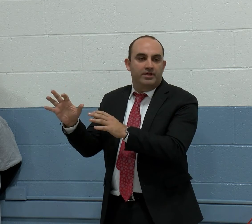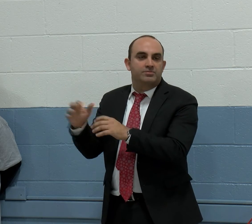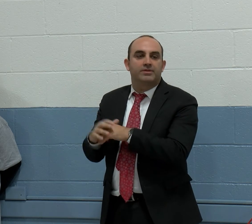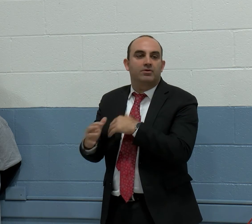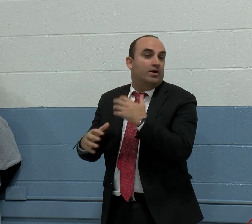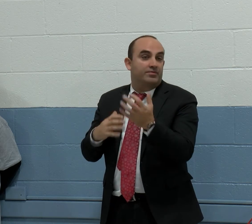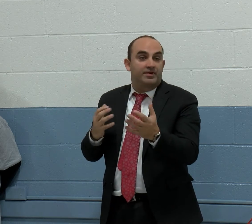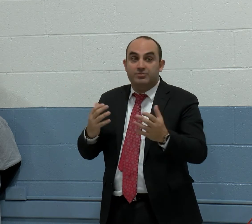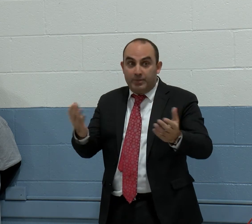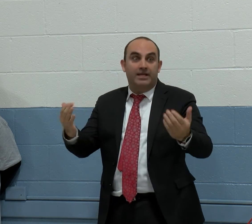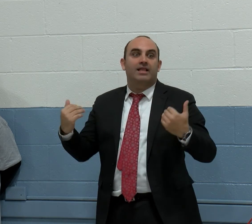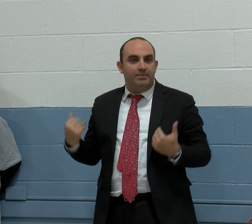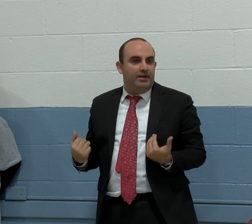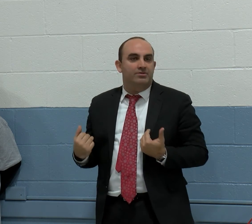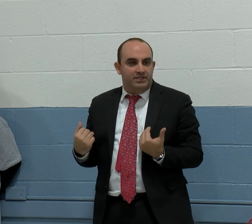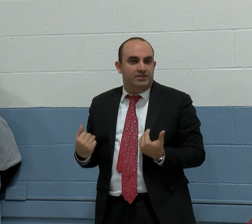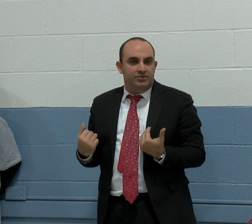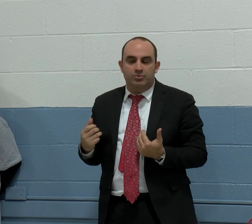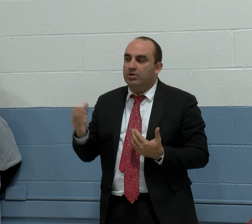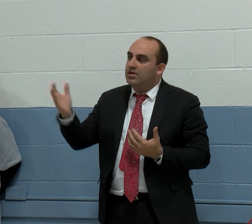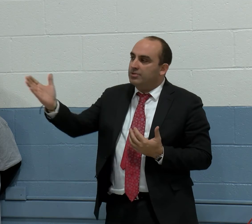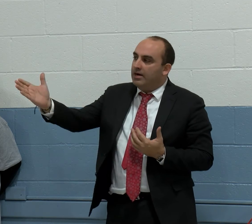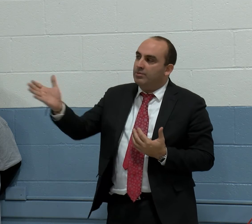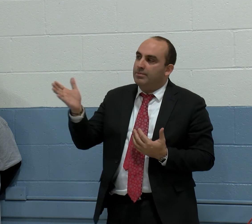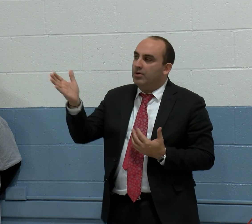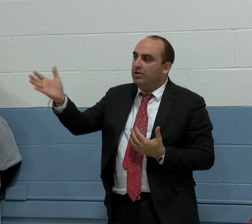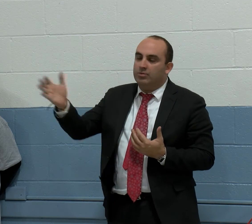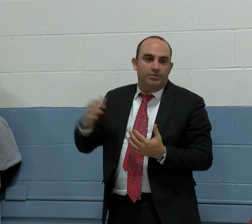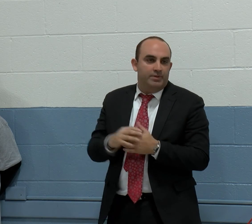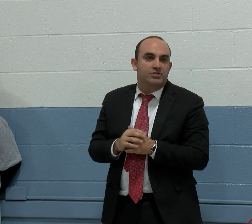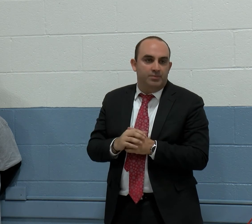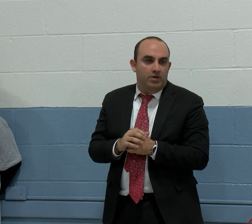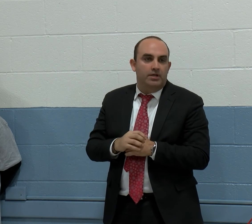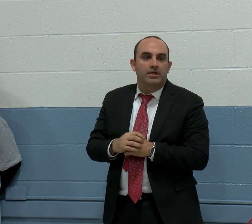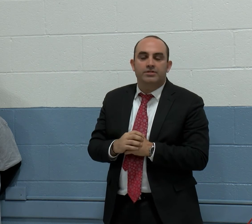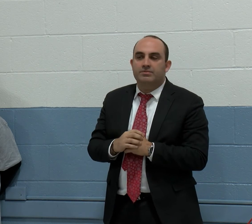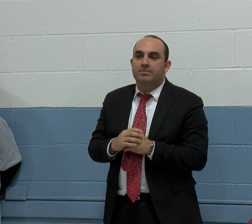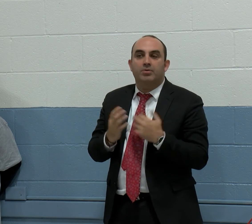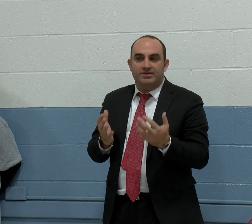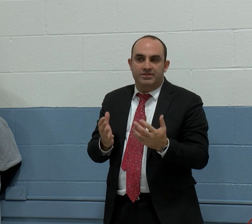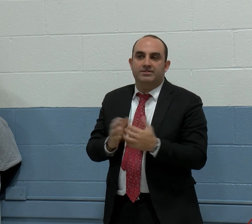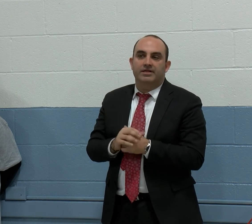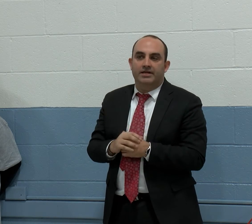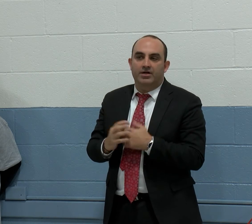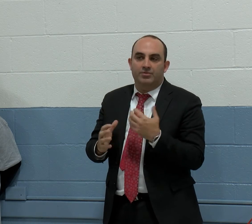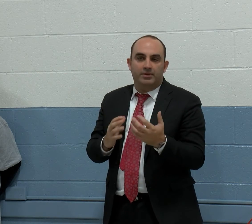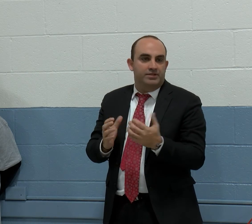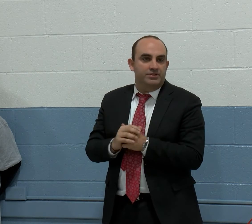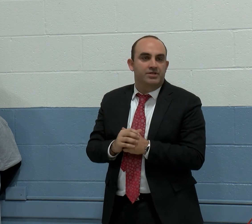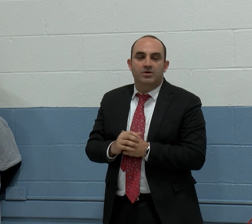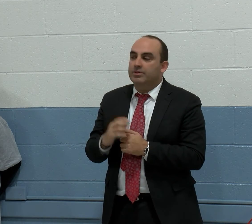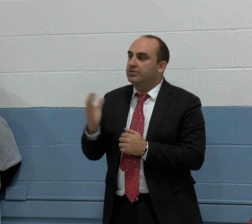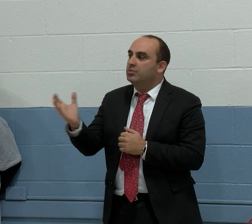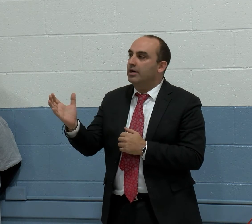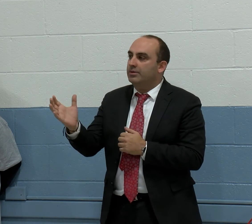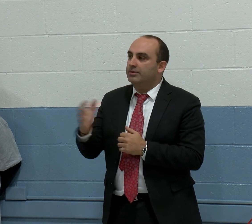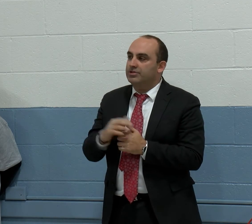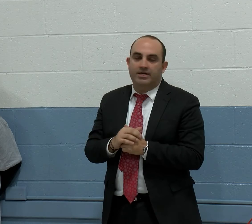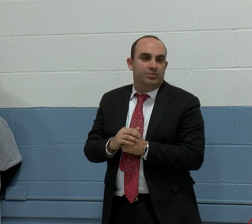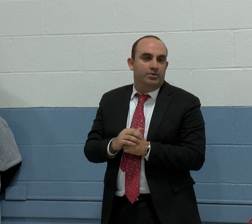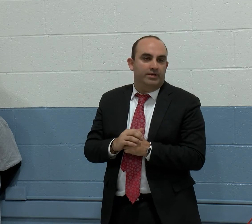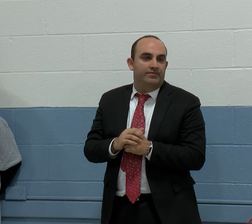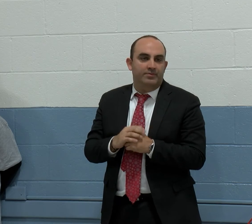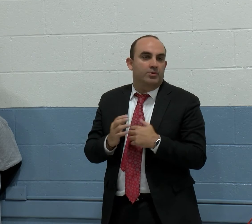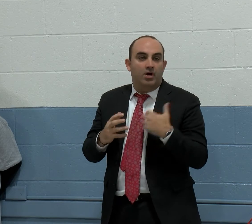the focus, but there are other events where we get a lot of parents into the school. So how can we partner with Be Smart to be present in other places? We do want to,